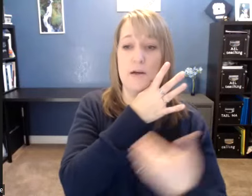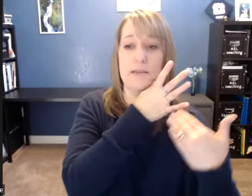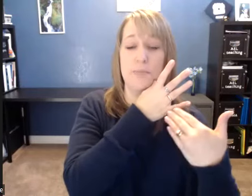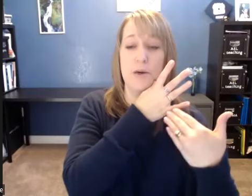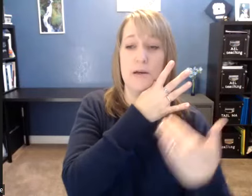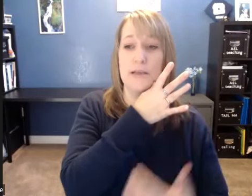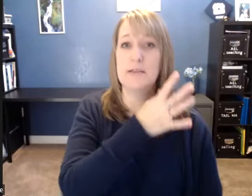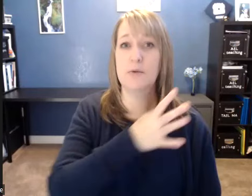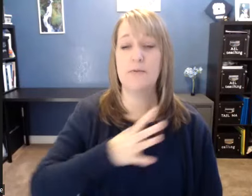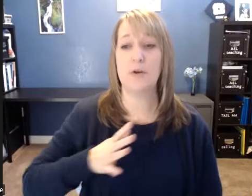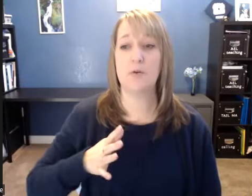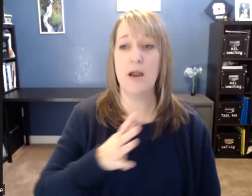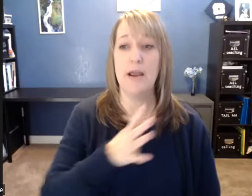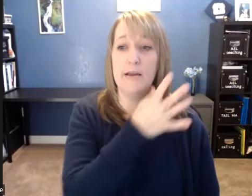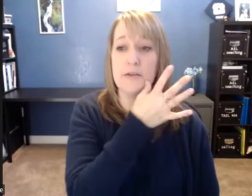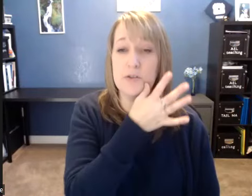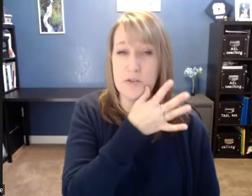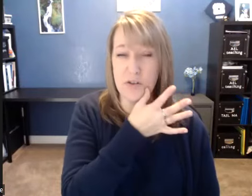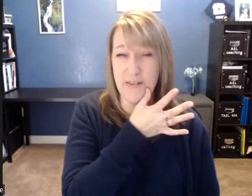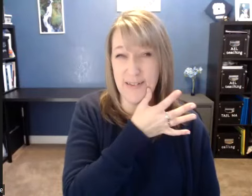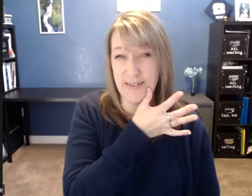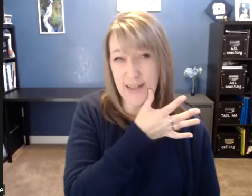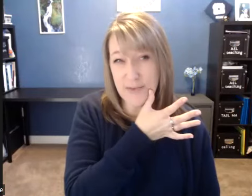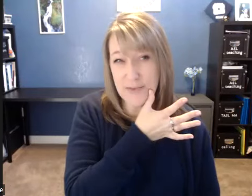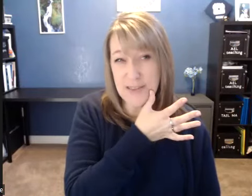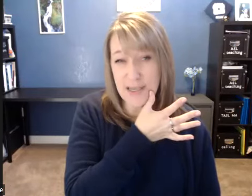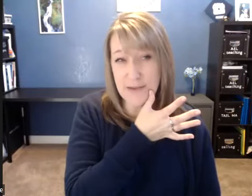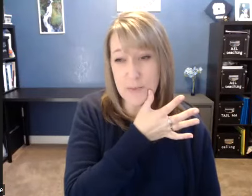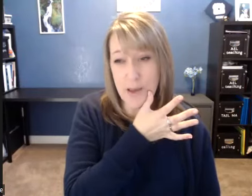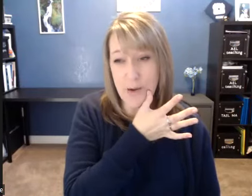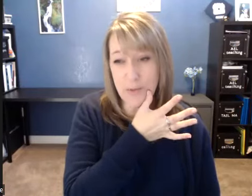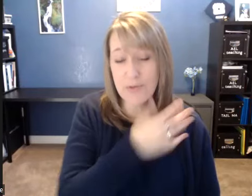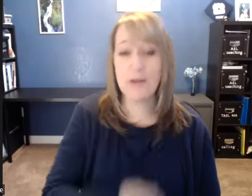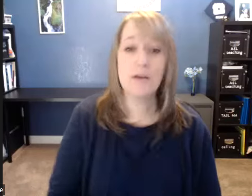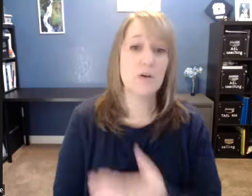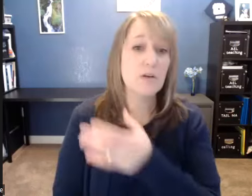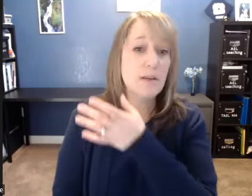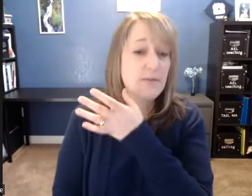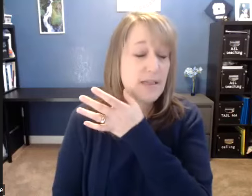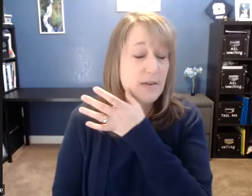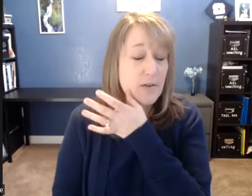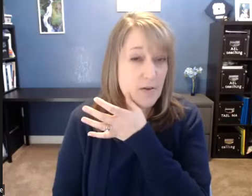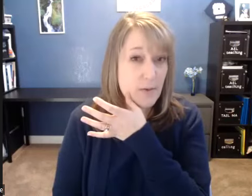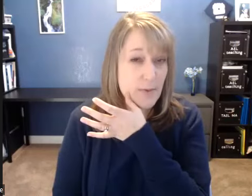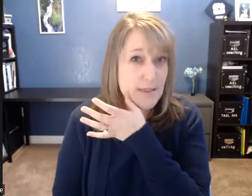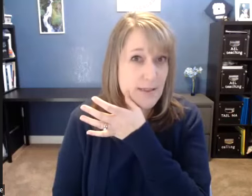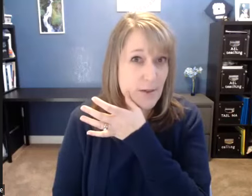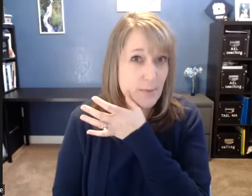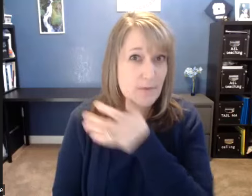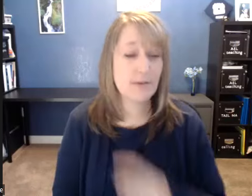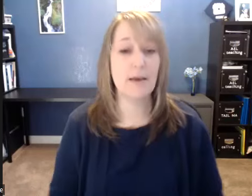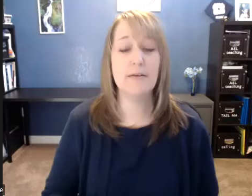cross body. So if you're right-handed, you start on the left side of your mouth. If you're left-handed, you start on the right side of your mouth. Okay,